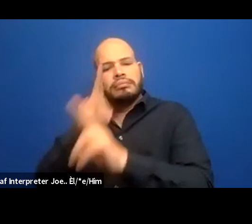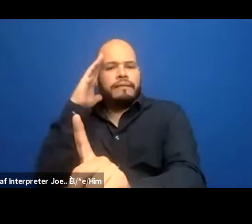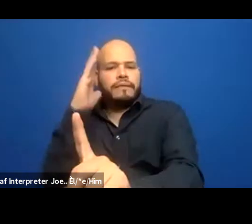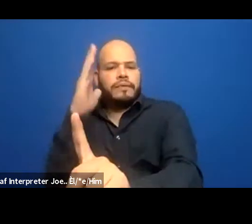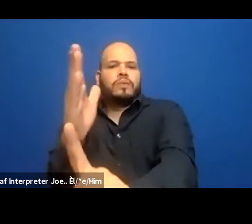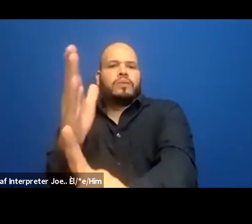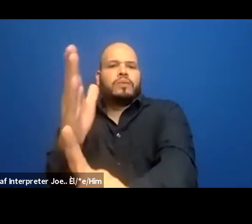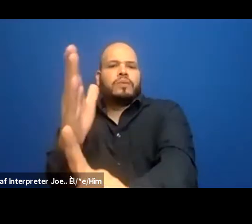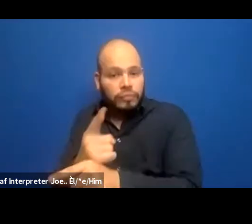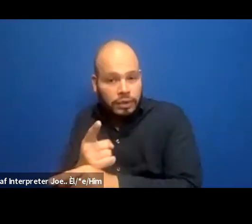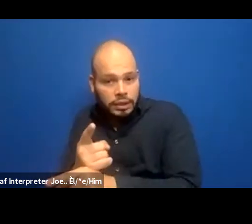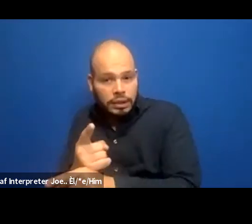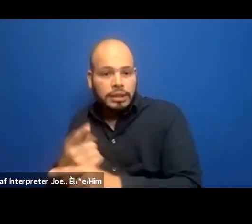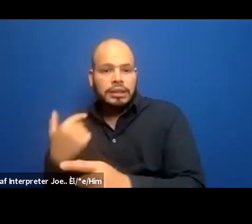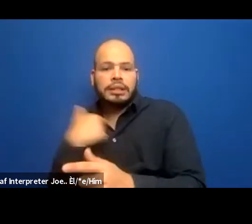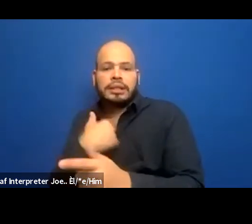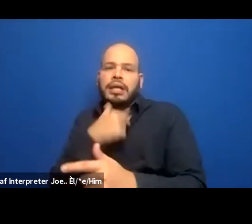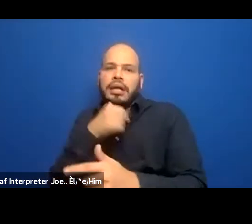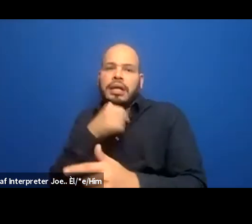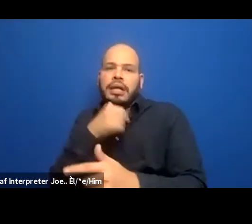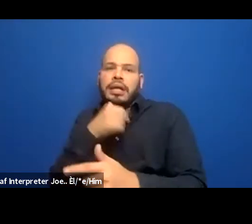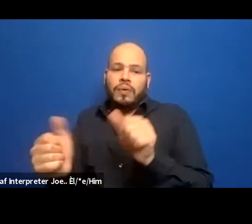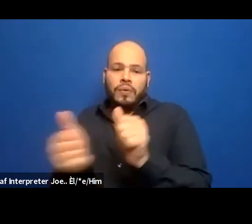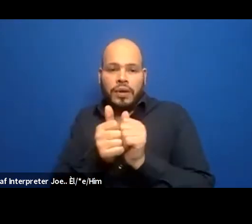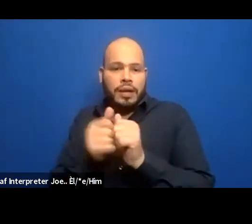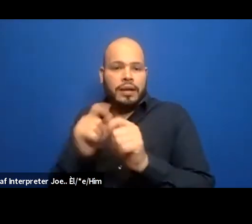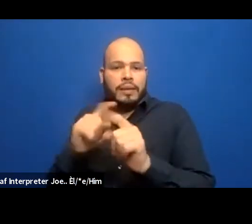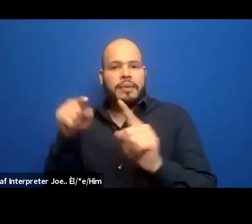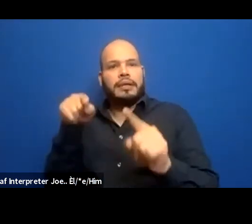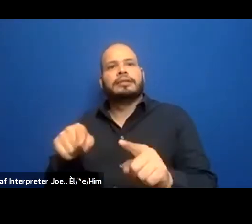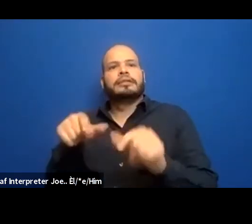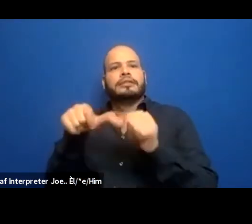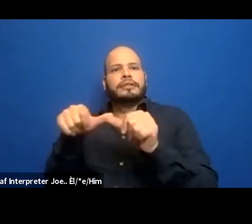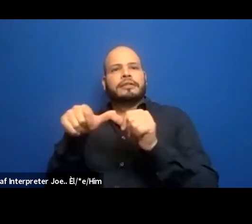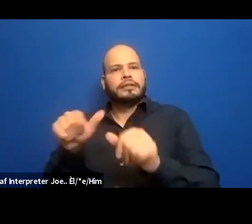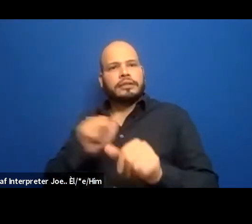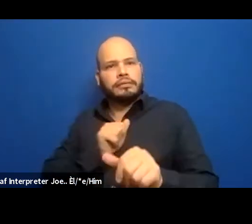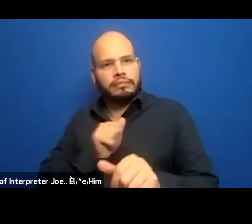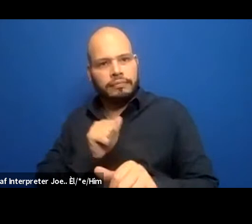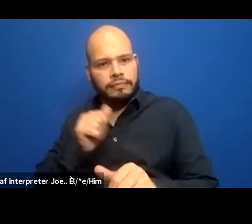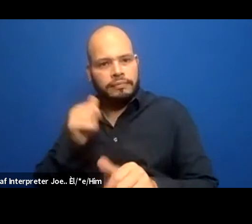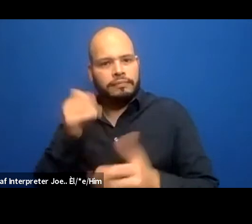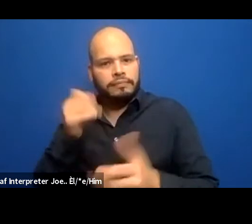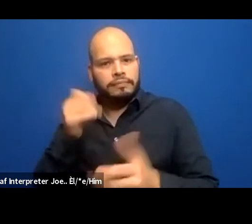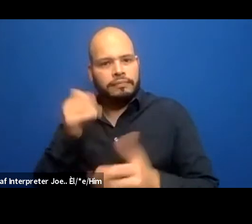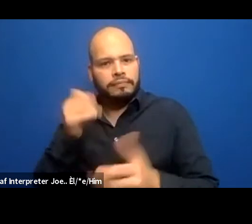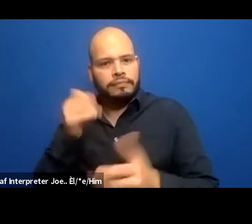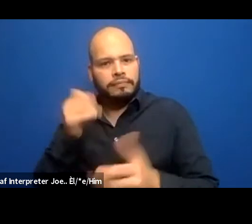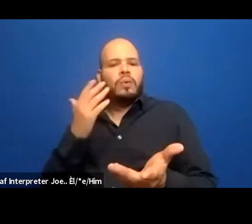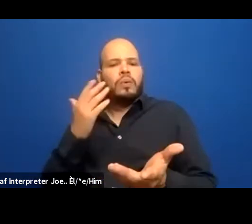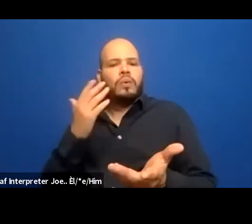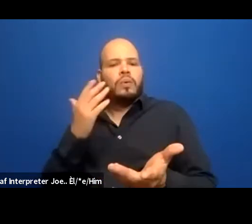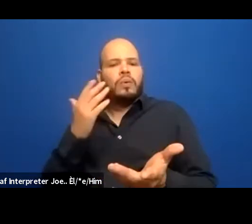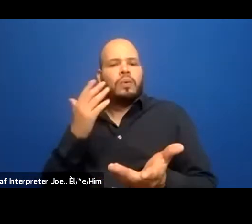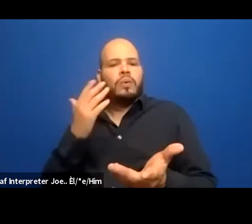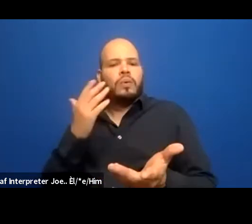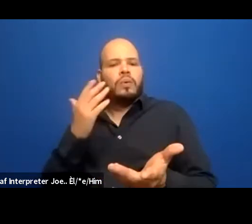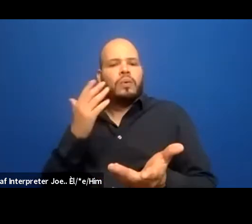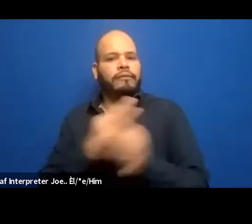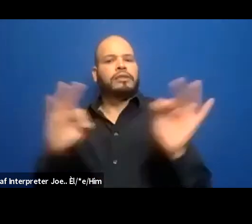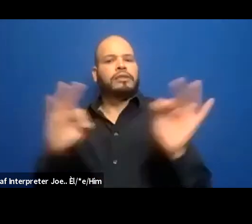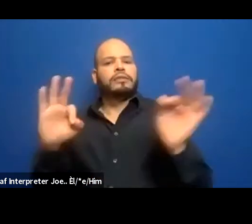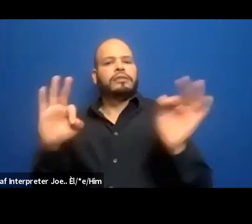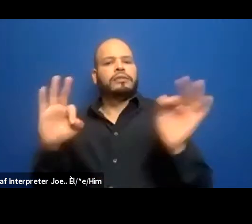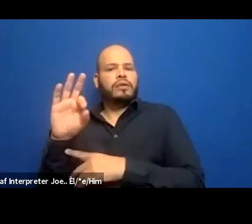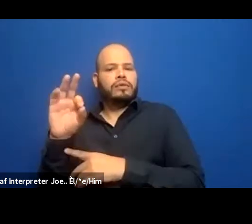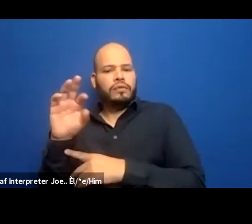and, like, our freedoms. We do this work because we know that we may never see true freedom,